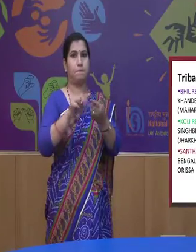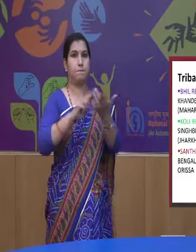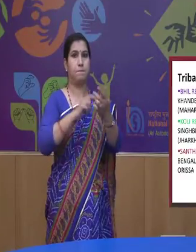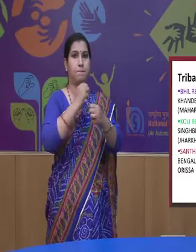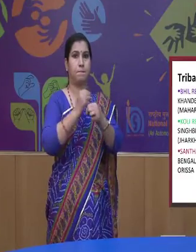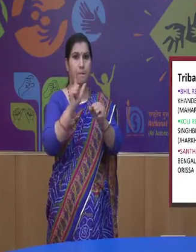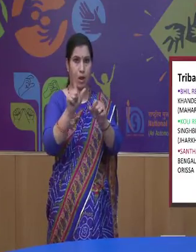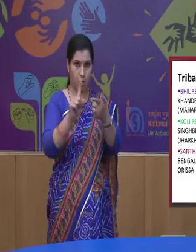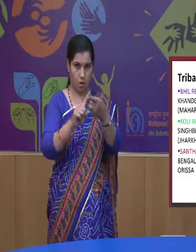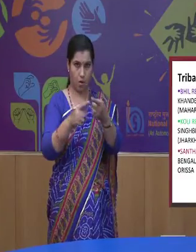Bihar,